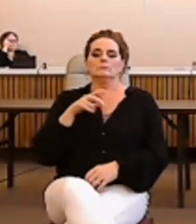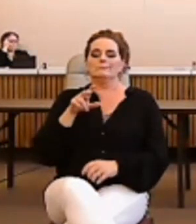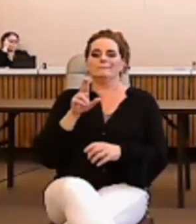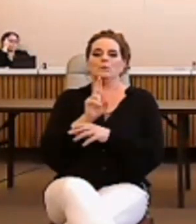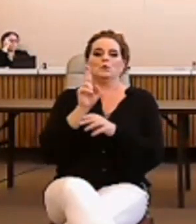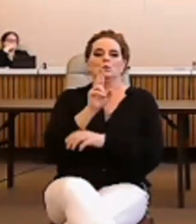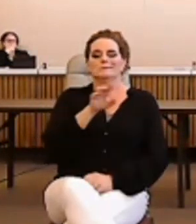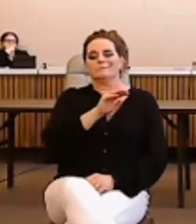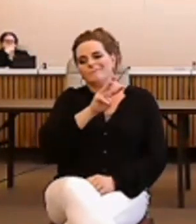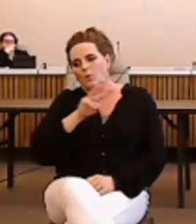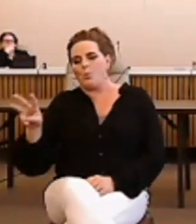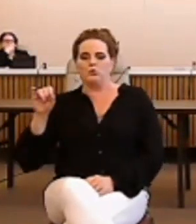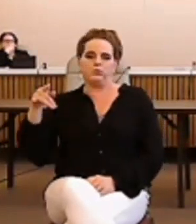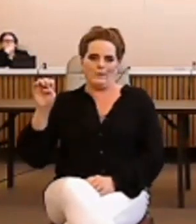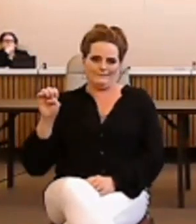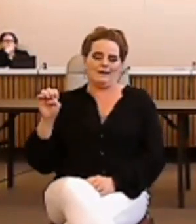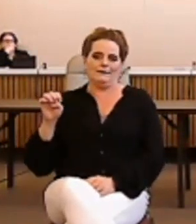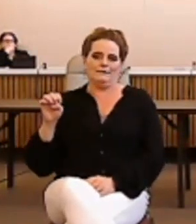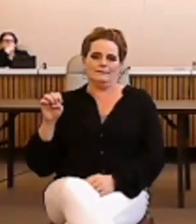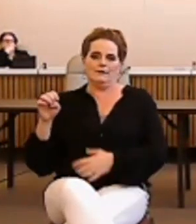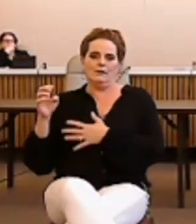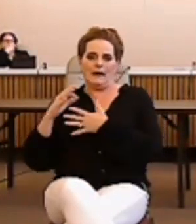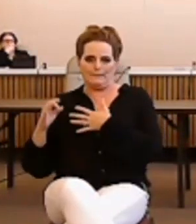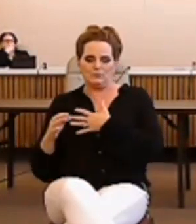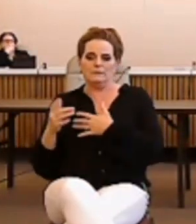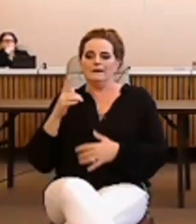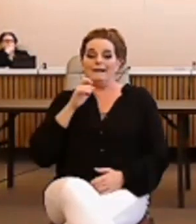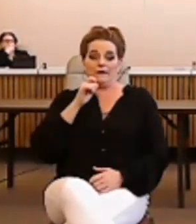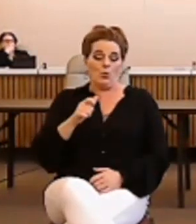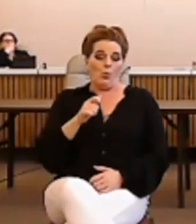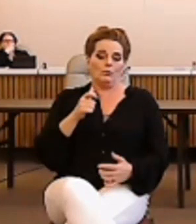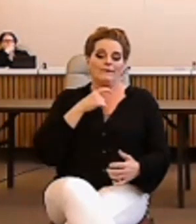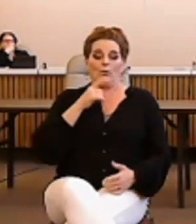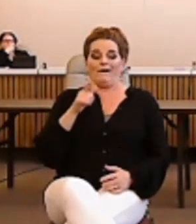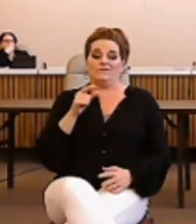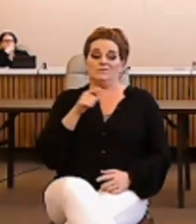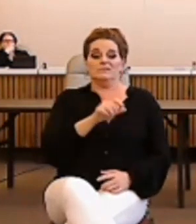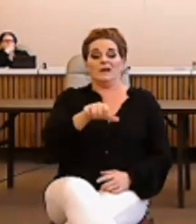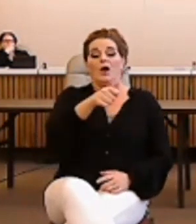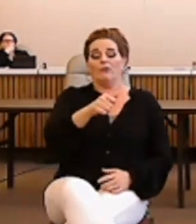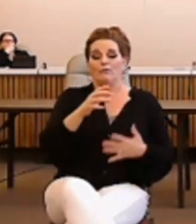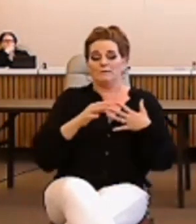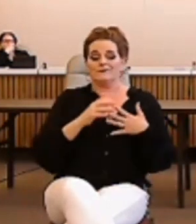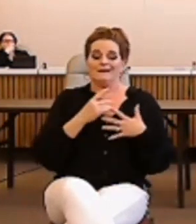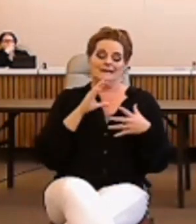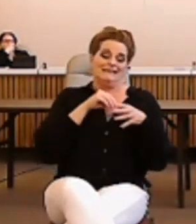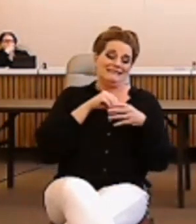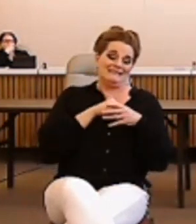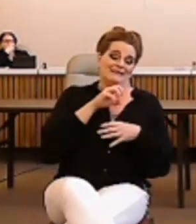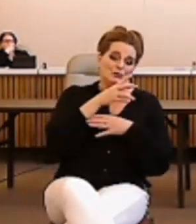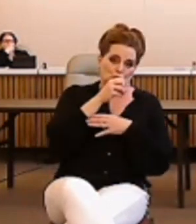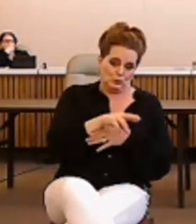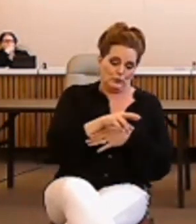simpler. But that way, if they don't and have to go the other route, that interior sewer would be built while